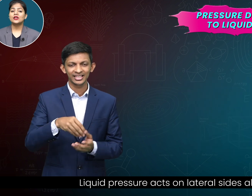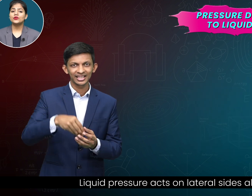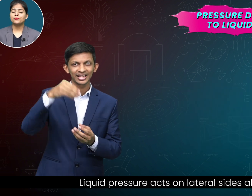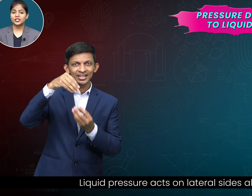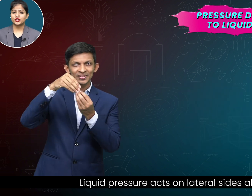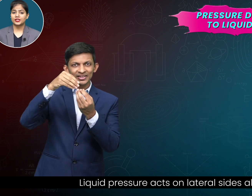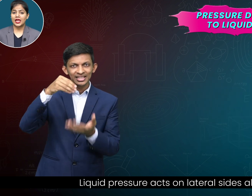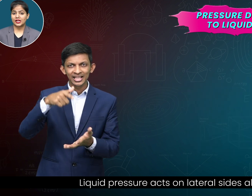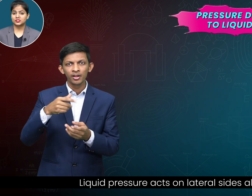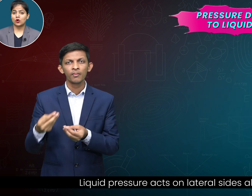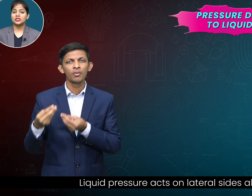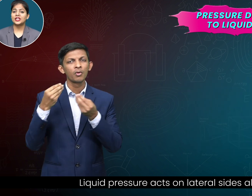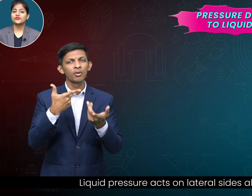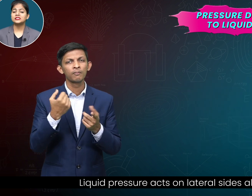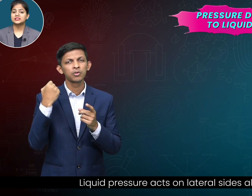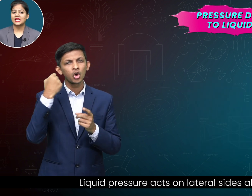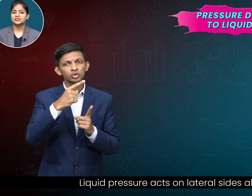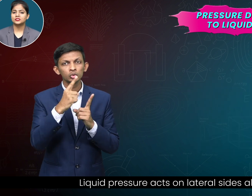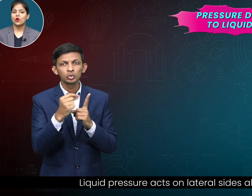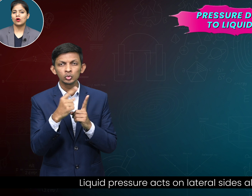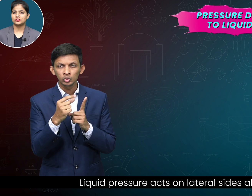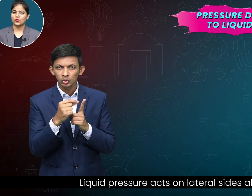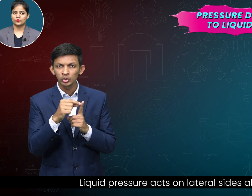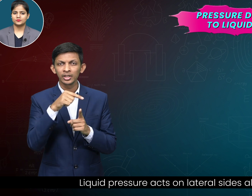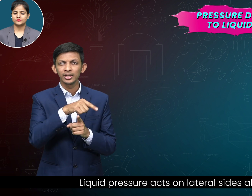Liquid pressure acts on lateral sides also.